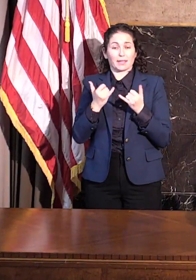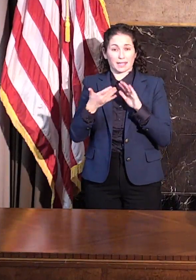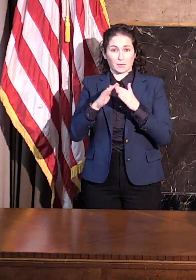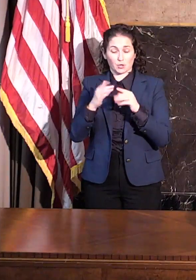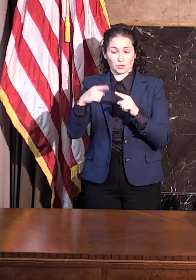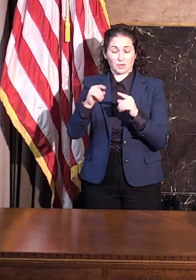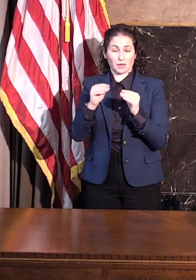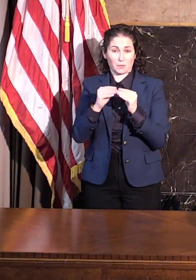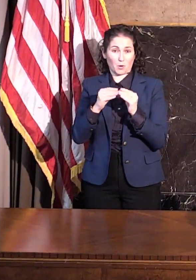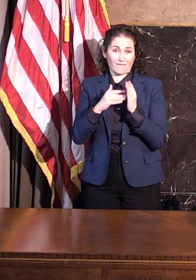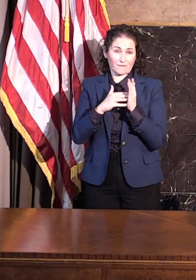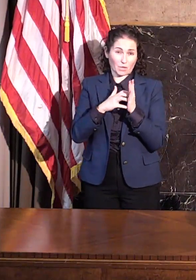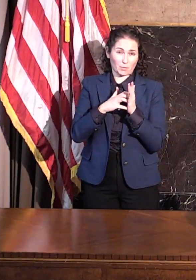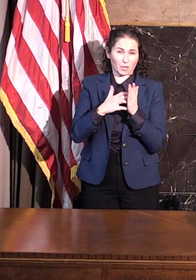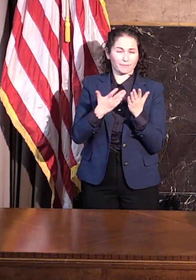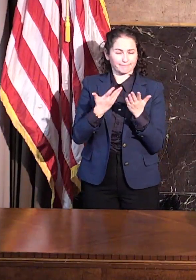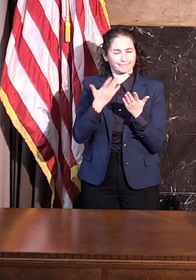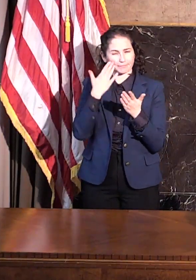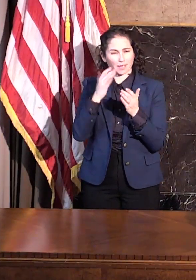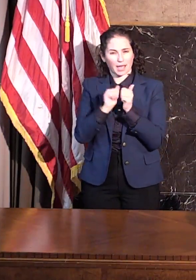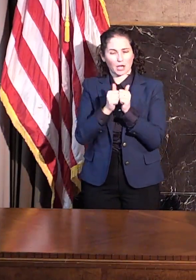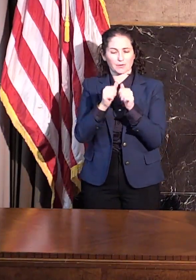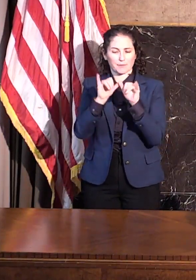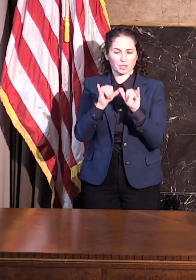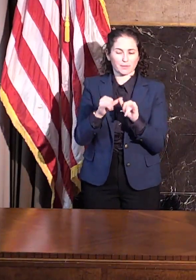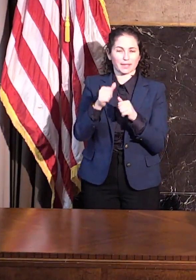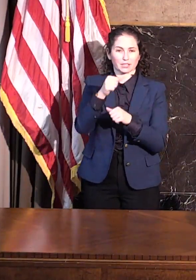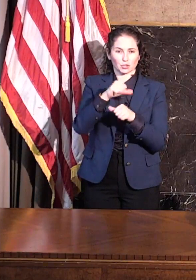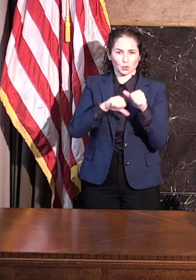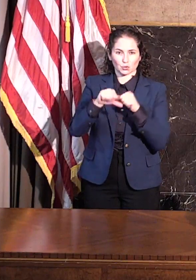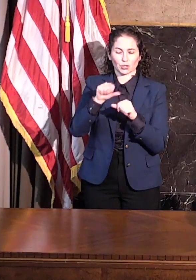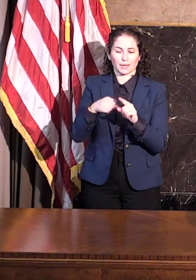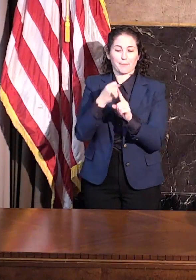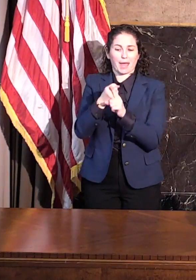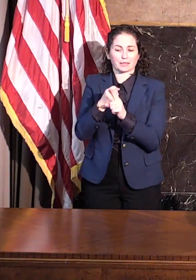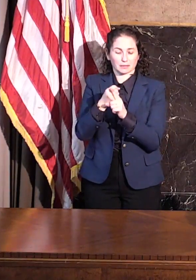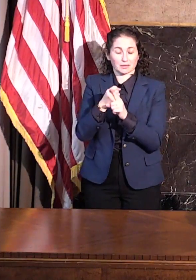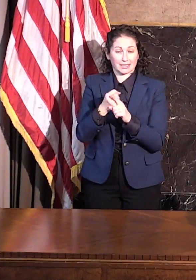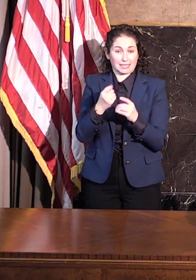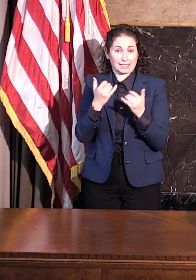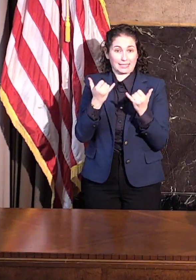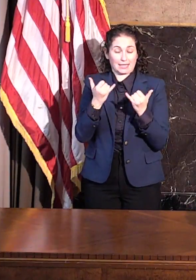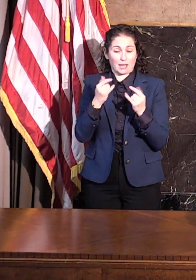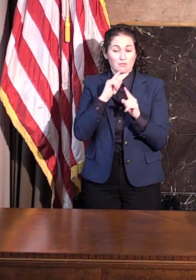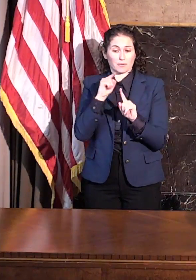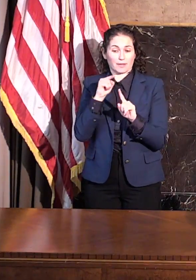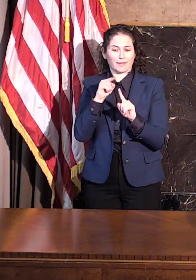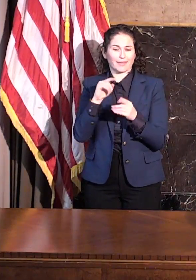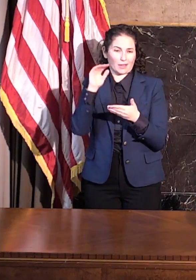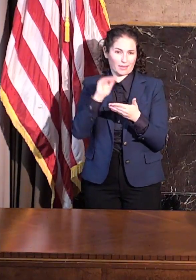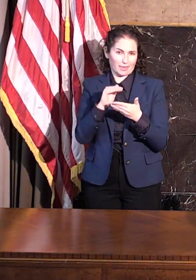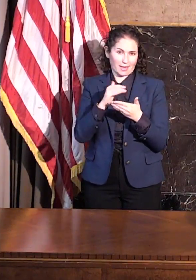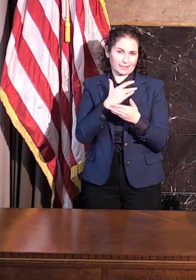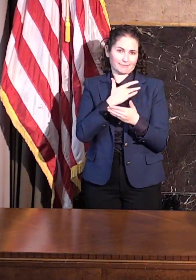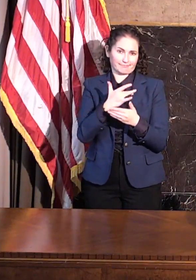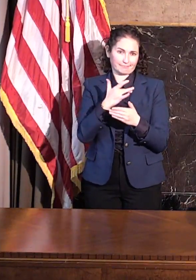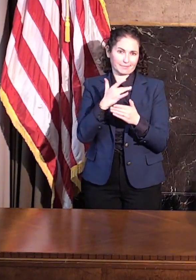about. I will share that just this week, the CDC put out an interesting